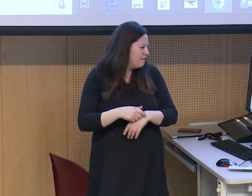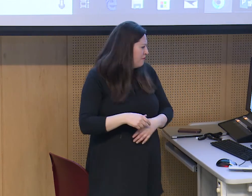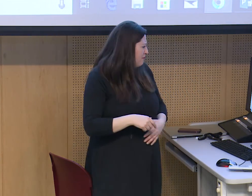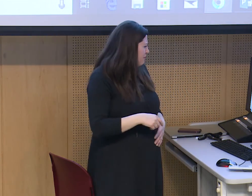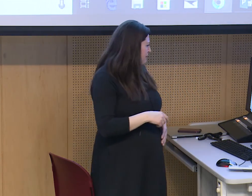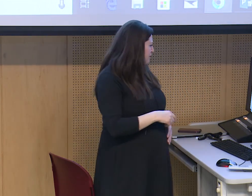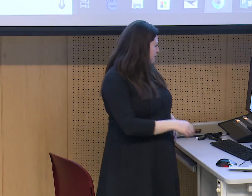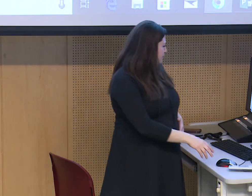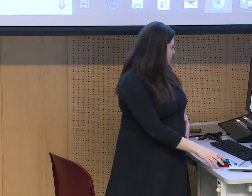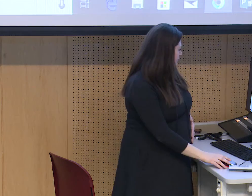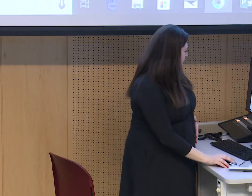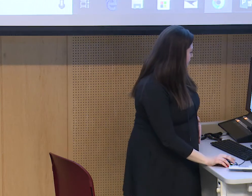72 hours.